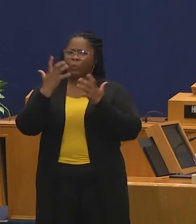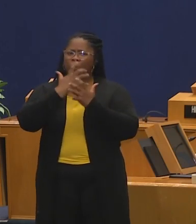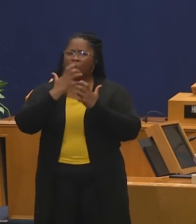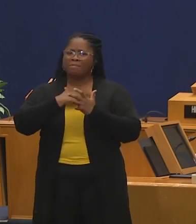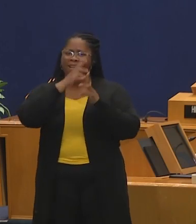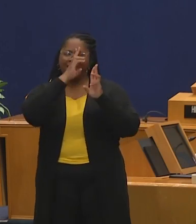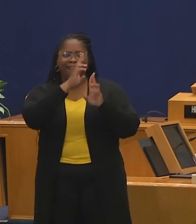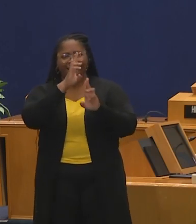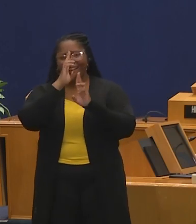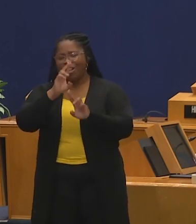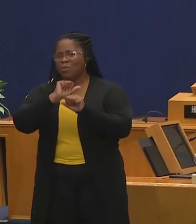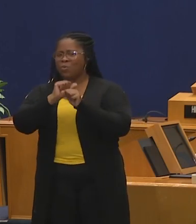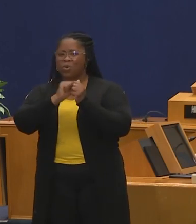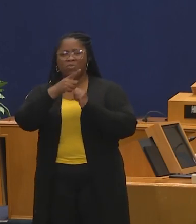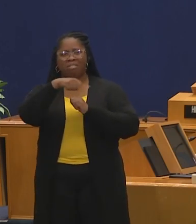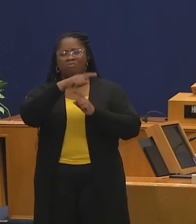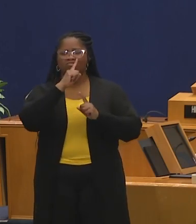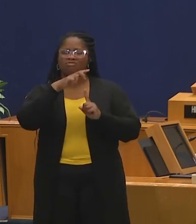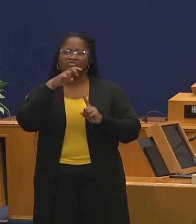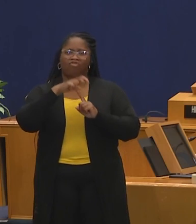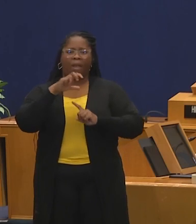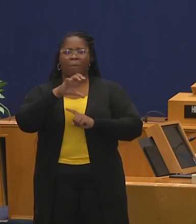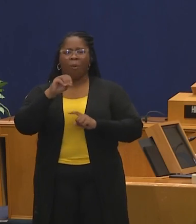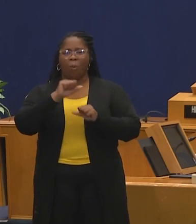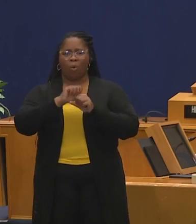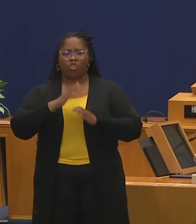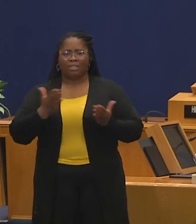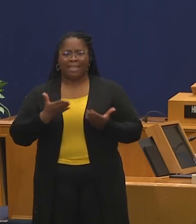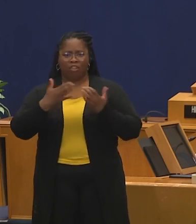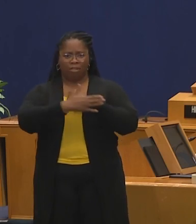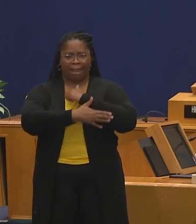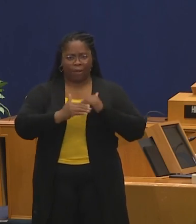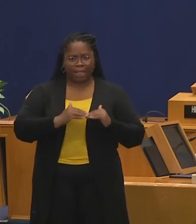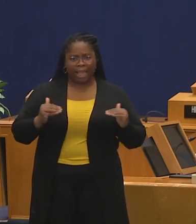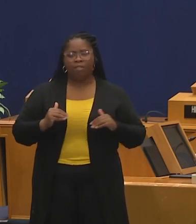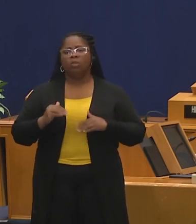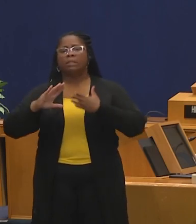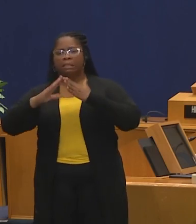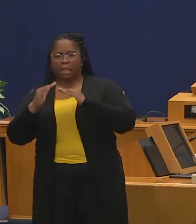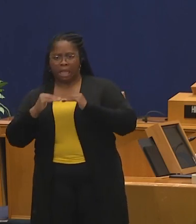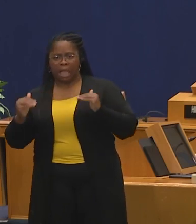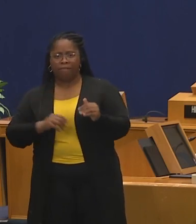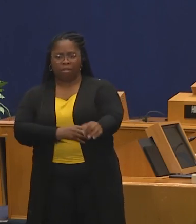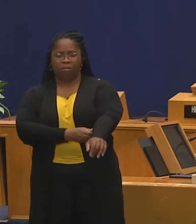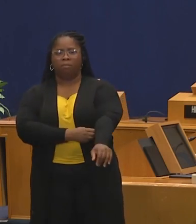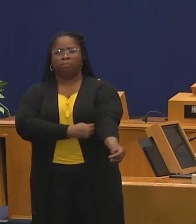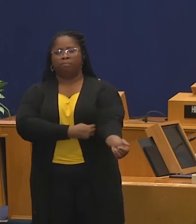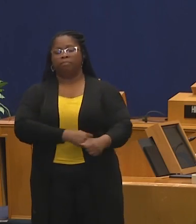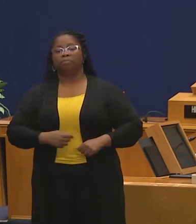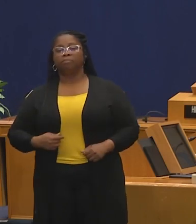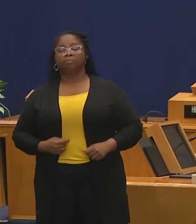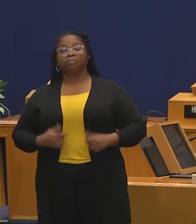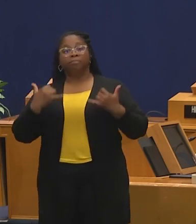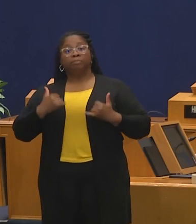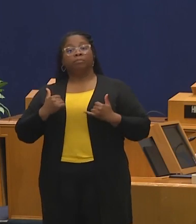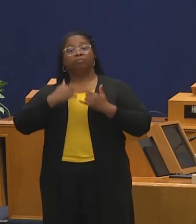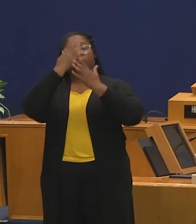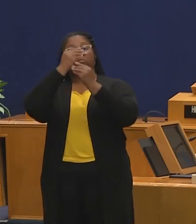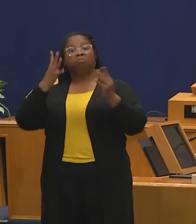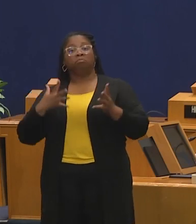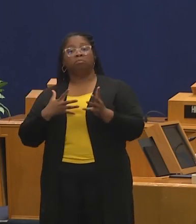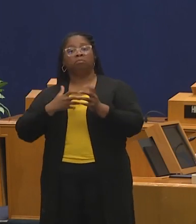work with such an outstanding group of colleagues here at the county and across the city. I do want to update you on our